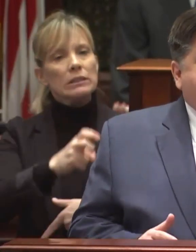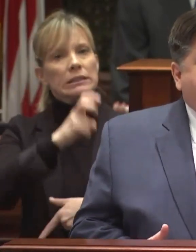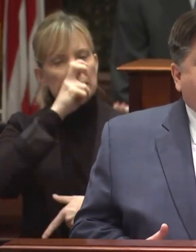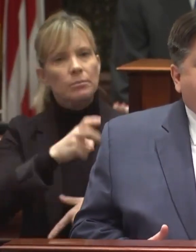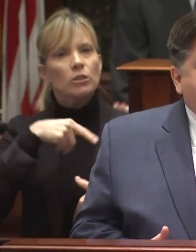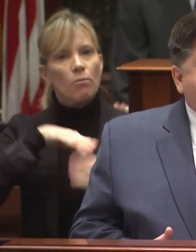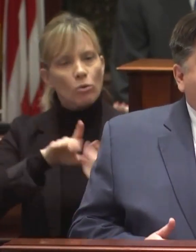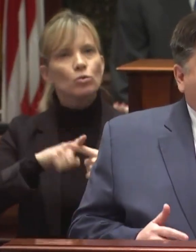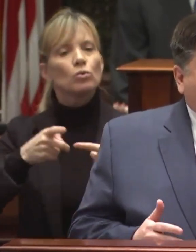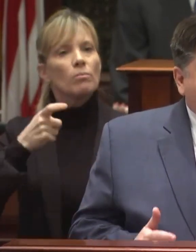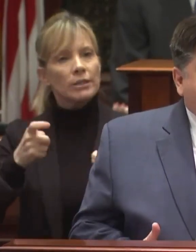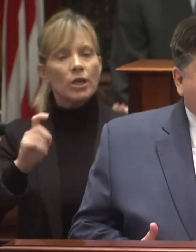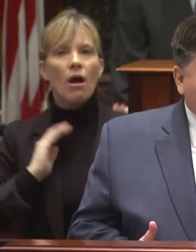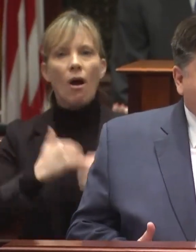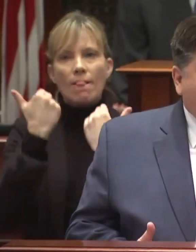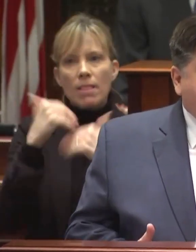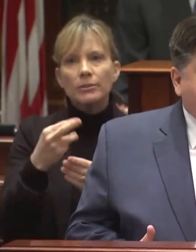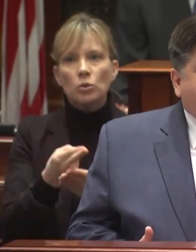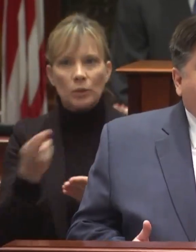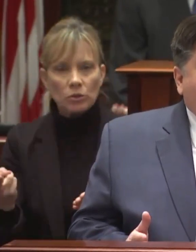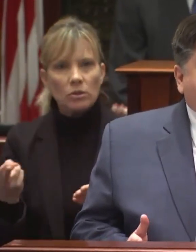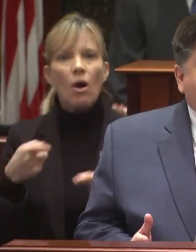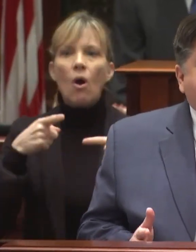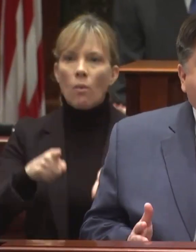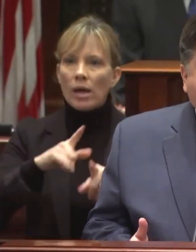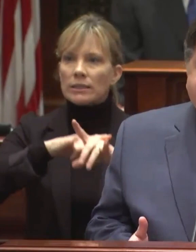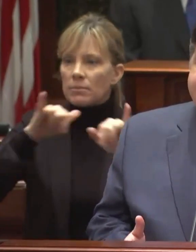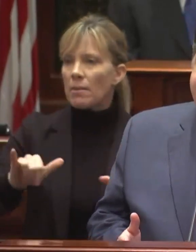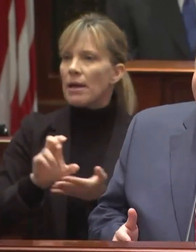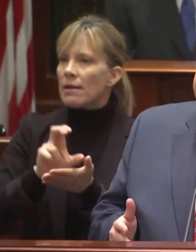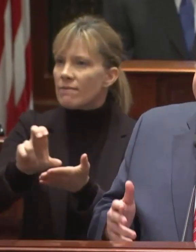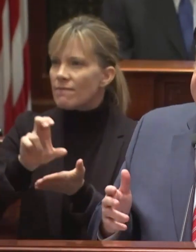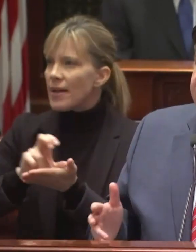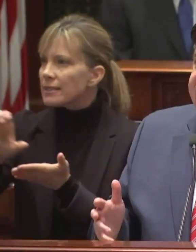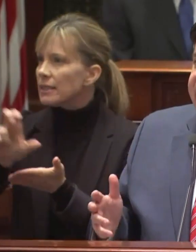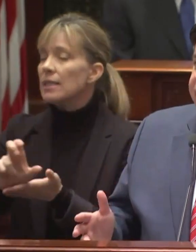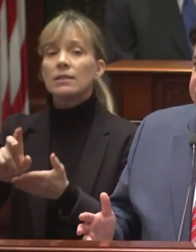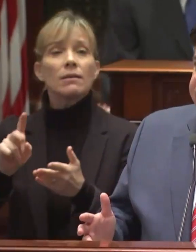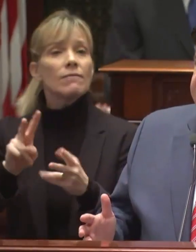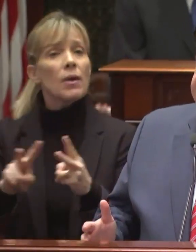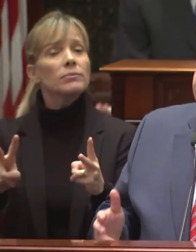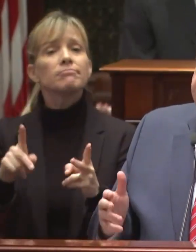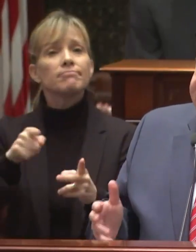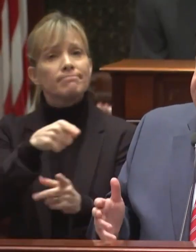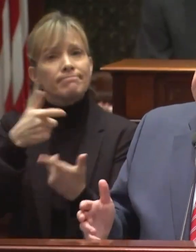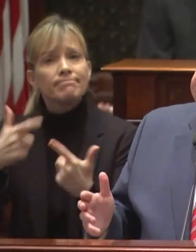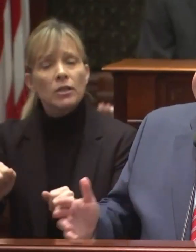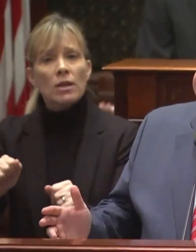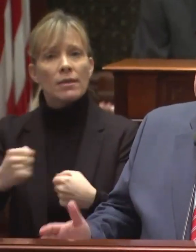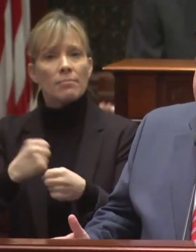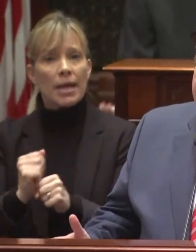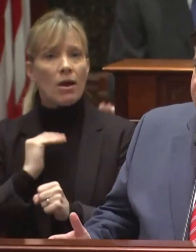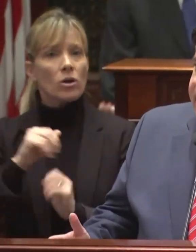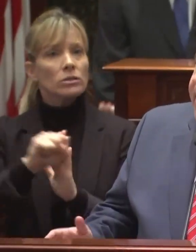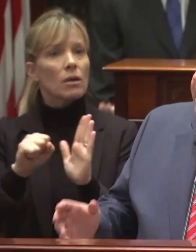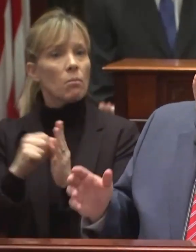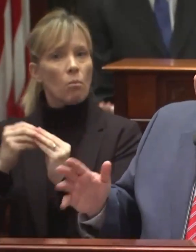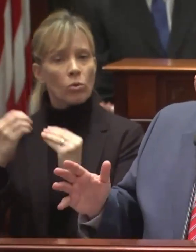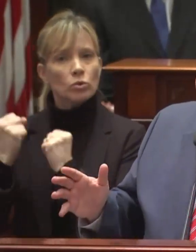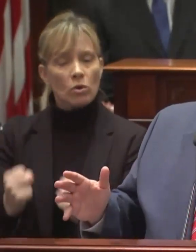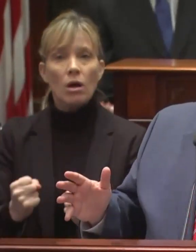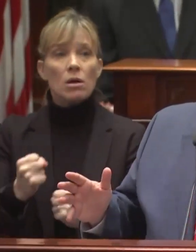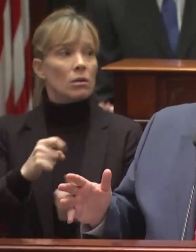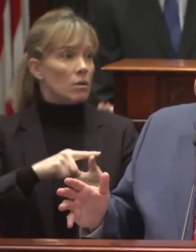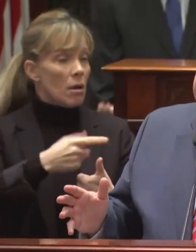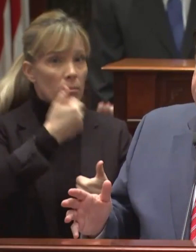approach to managing our limited resources while also investing in the very efforts that will make our state stronger: